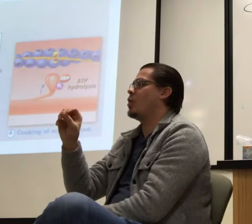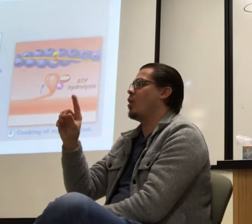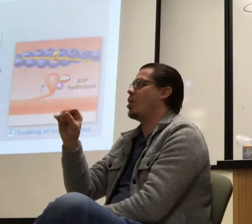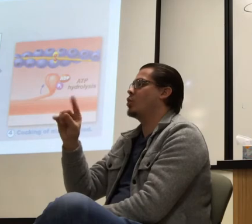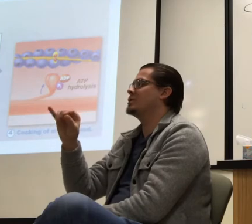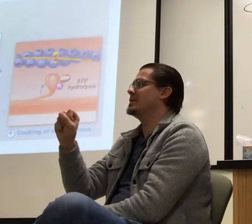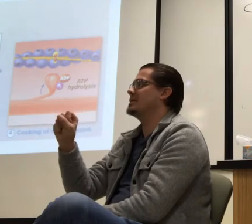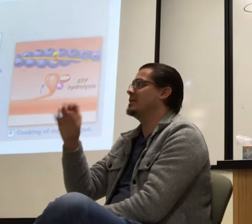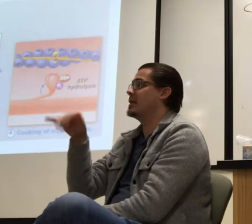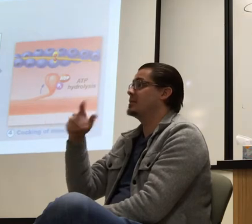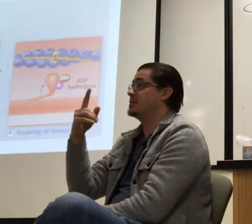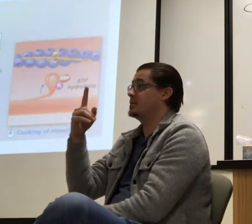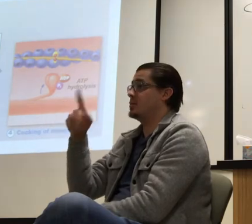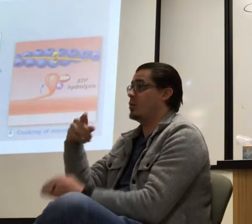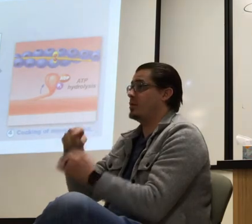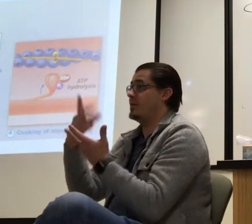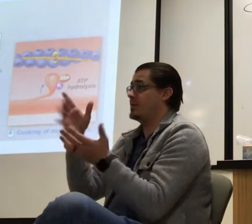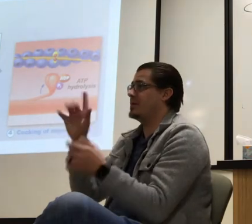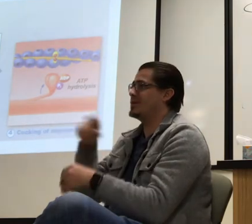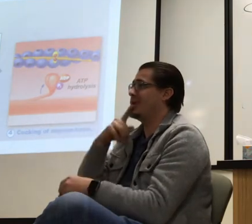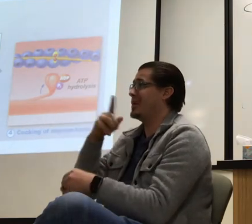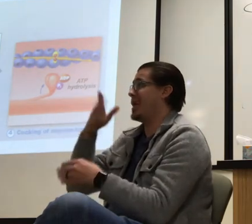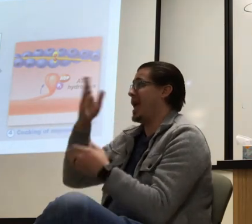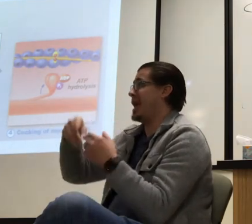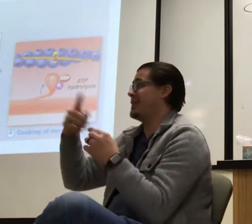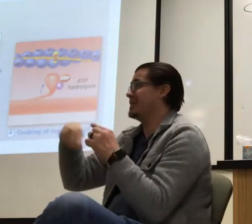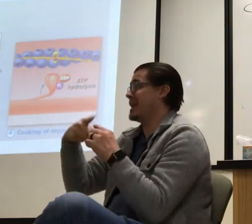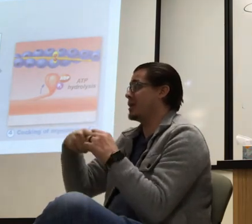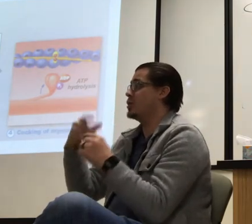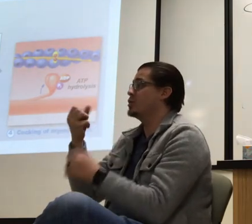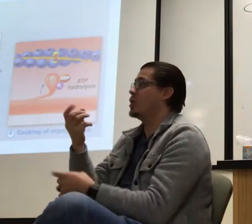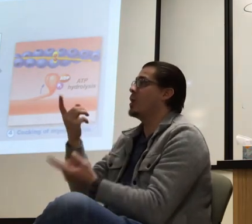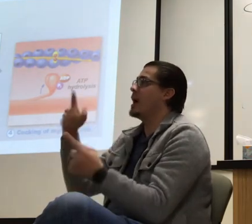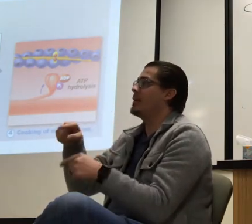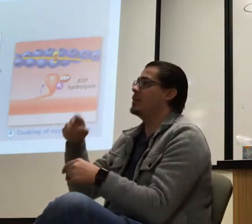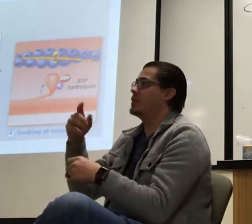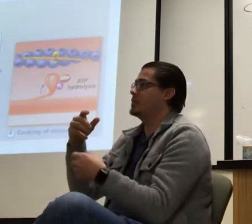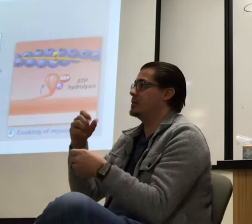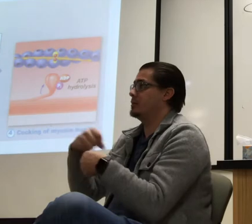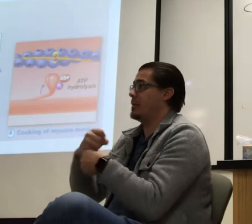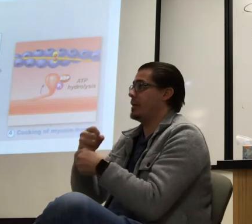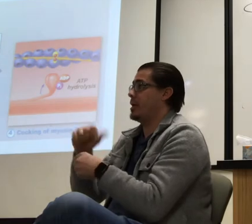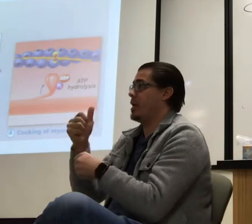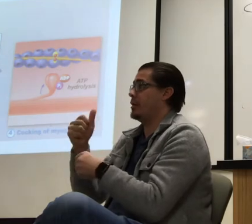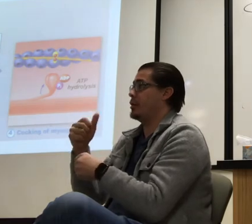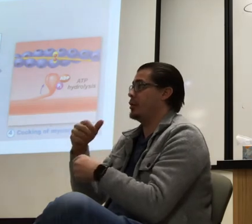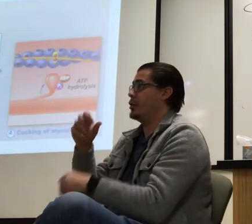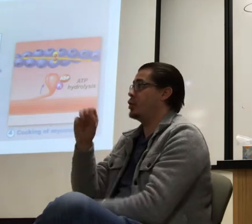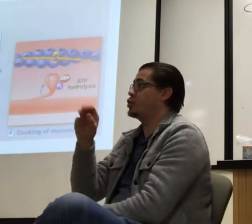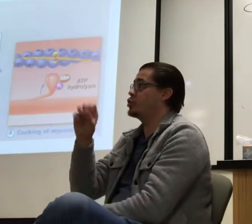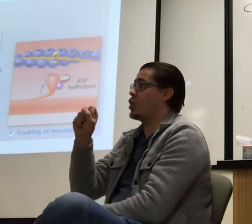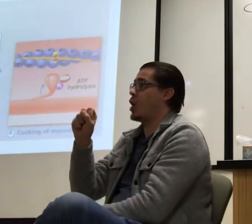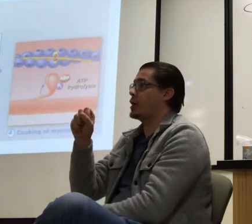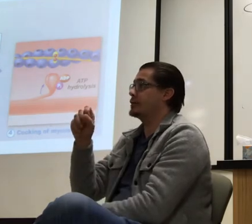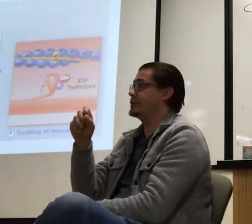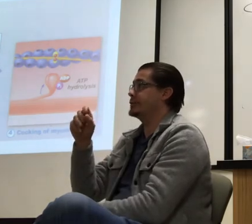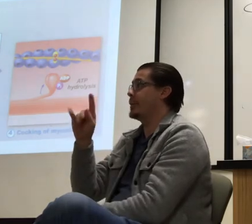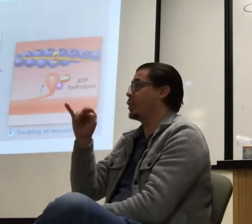This is where we left off, so that's kind of the end of the cycle. What'll happen is it'll just form another cross bridge and it'll start over. It'll keep